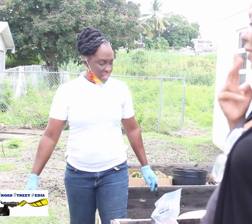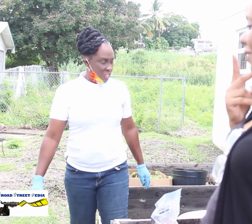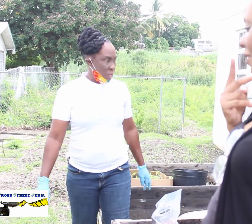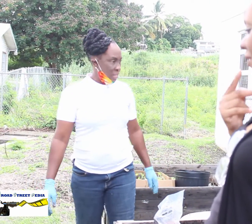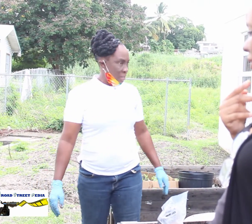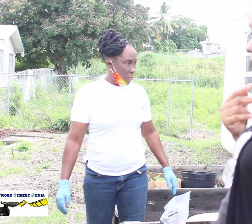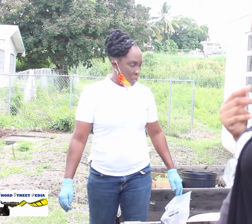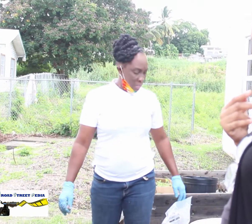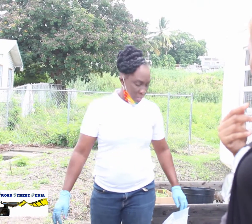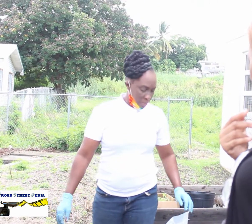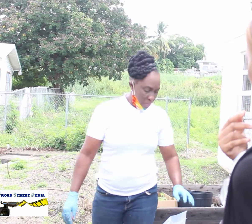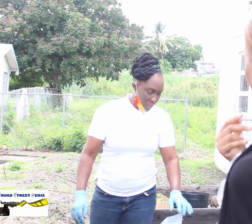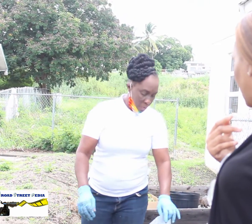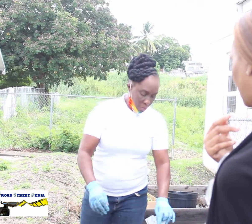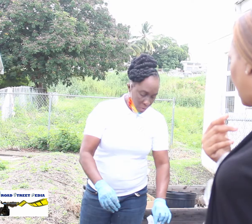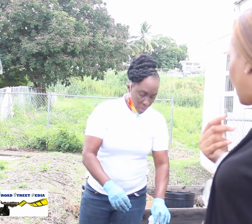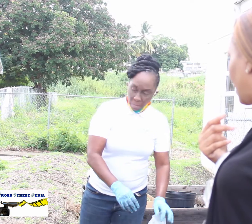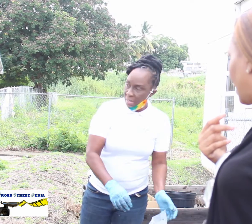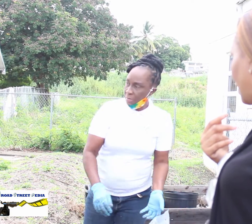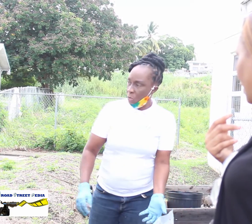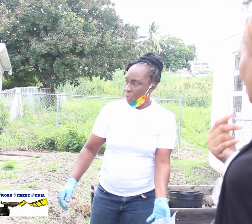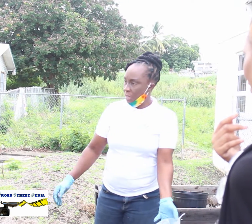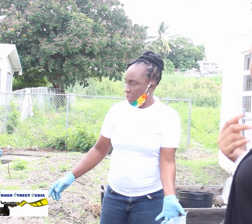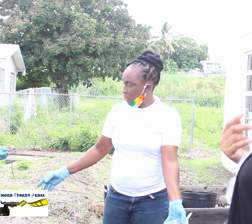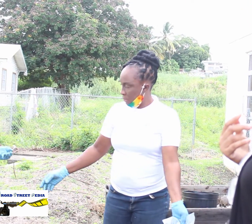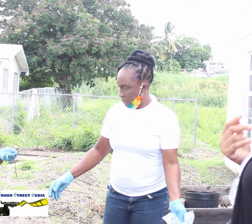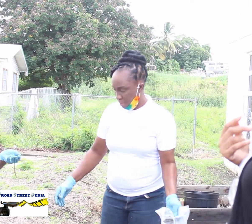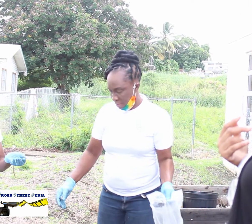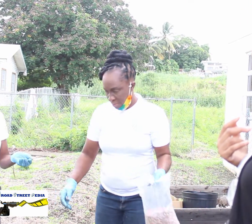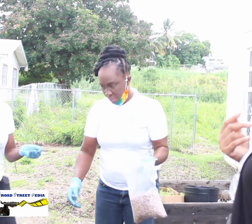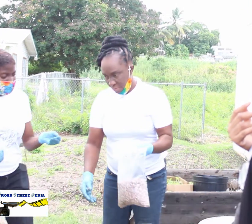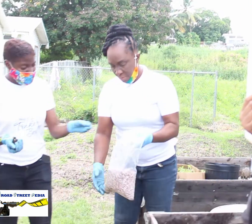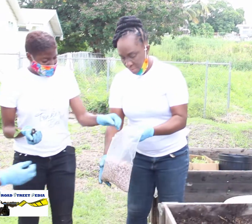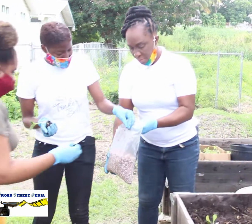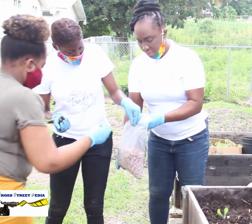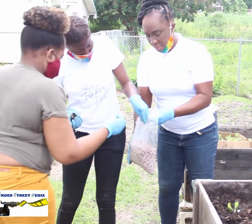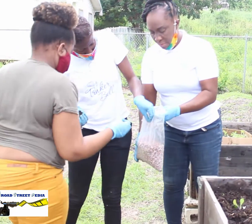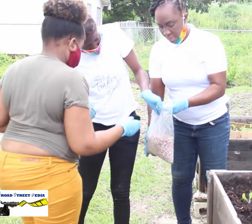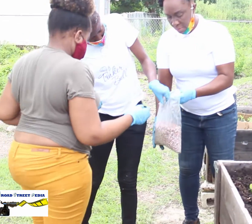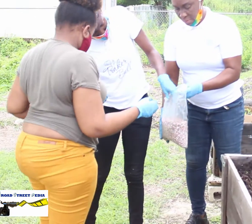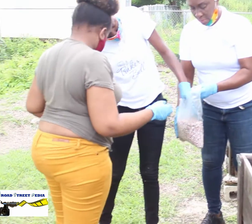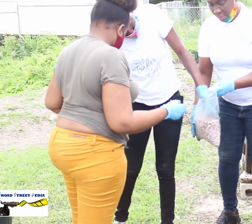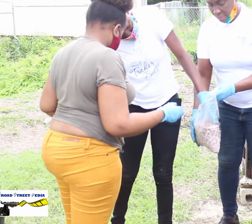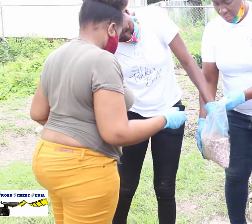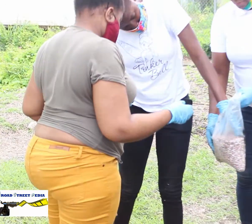I think it's sweet enough. You don't need to. But if you want to.